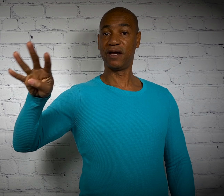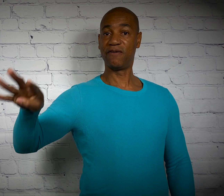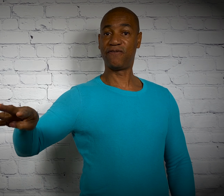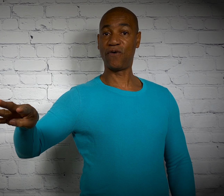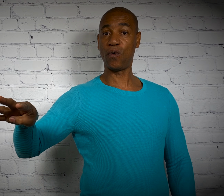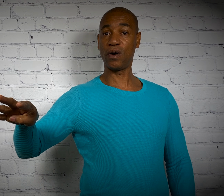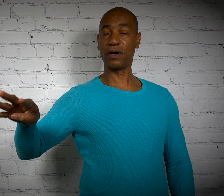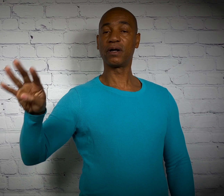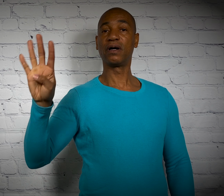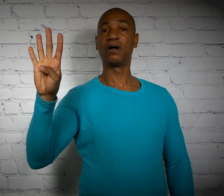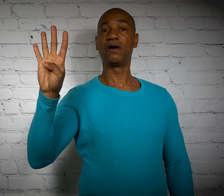44,